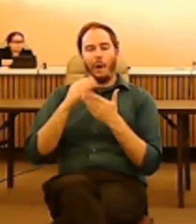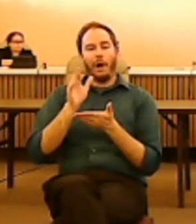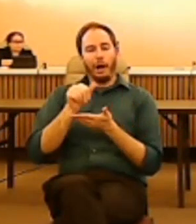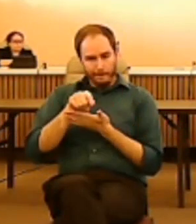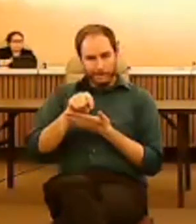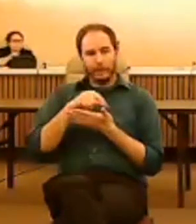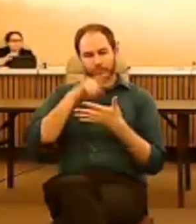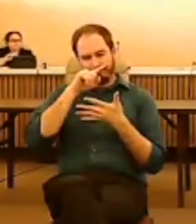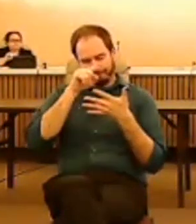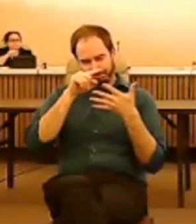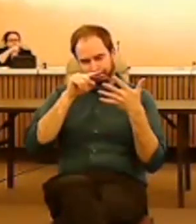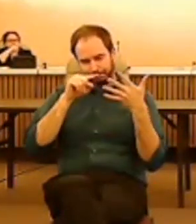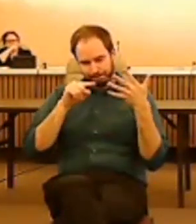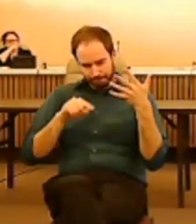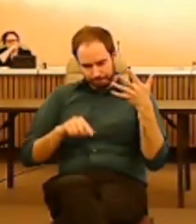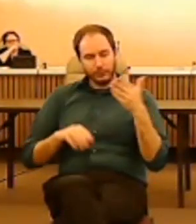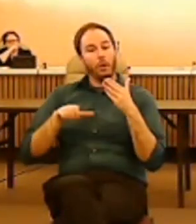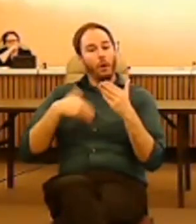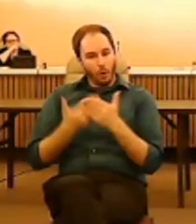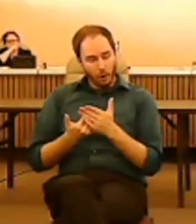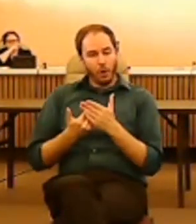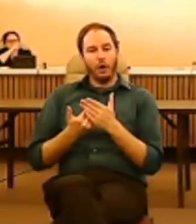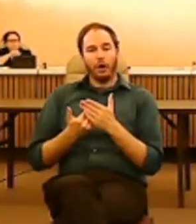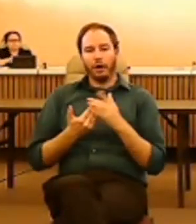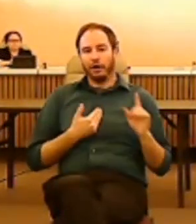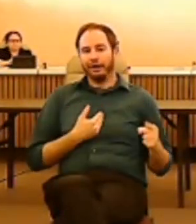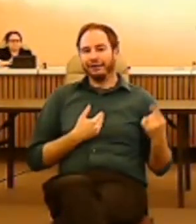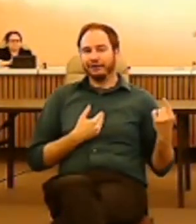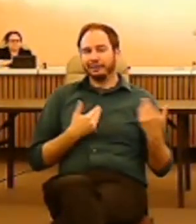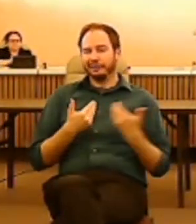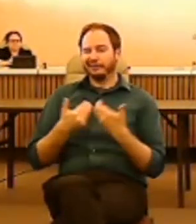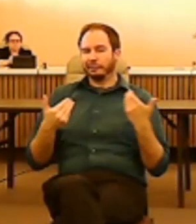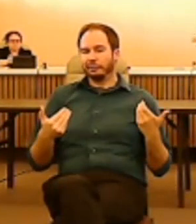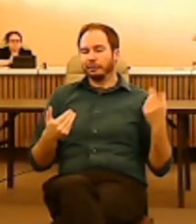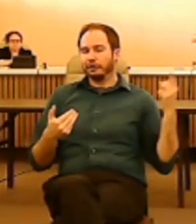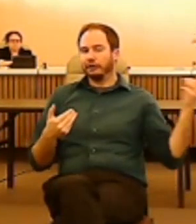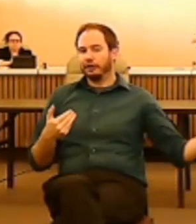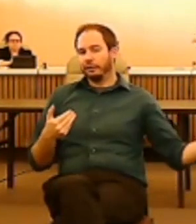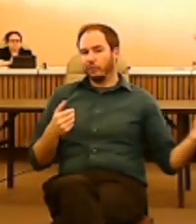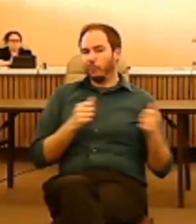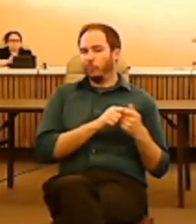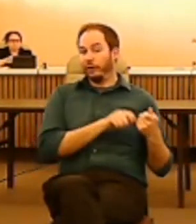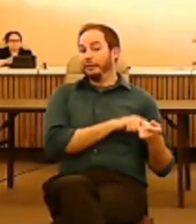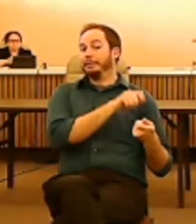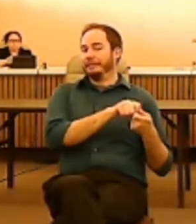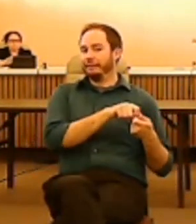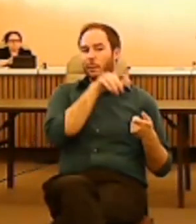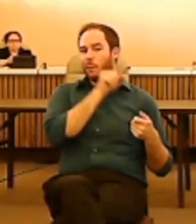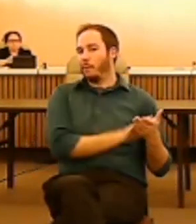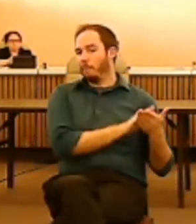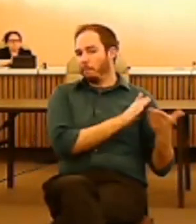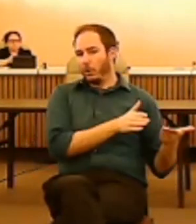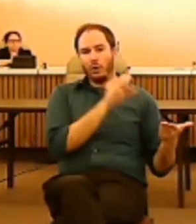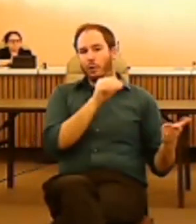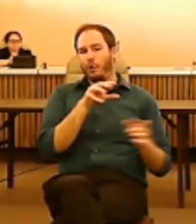all the current code, we pulled out all instances, but because this one was over with the specifics in the old code book, it didn't